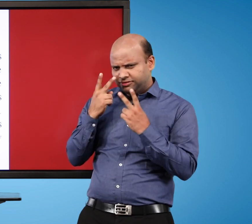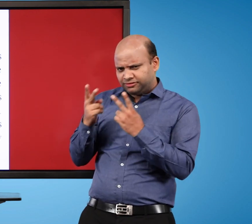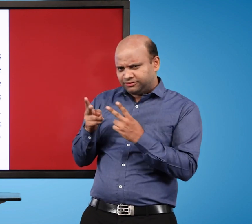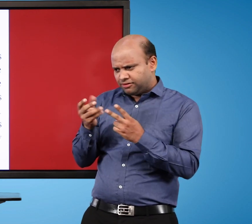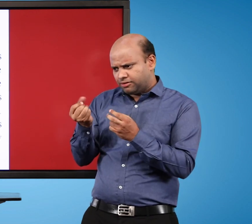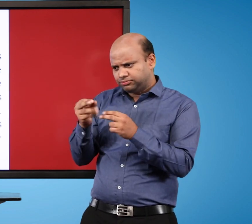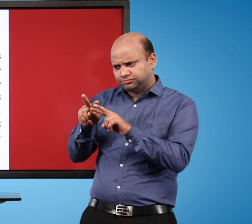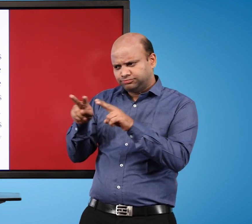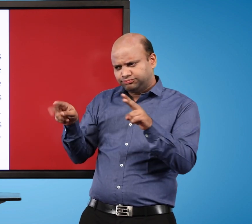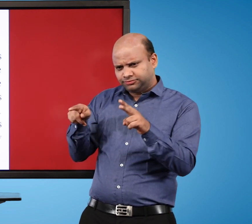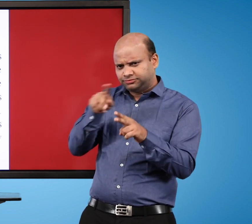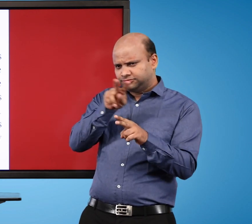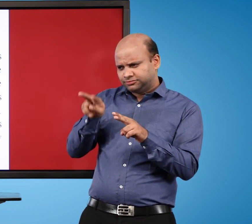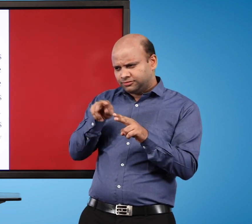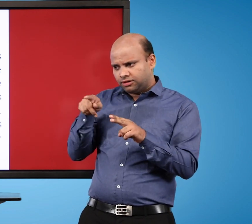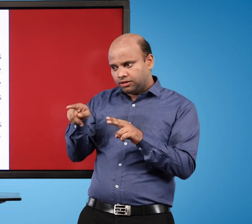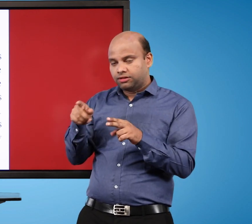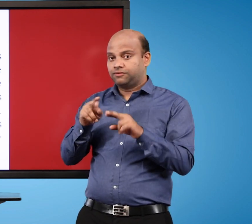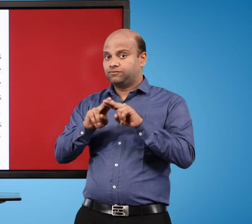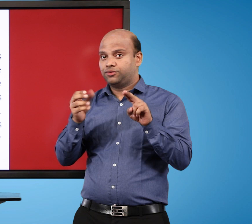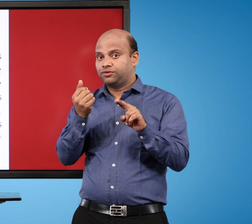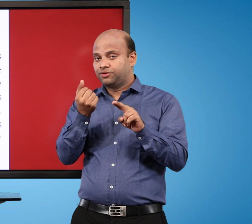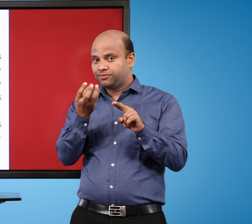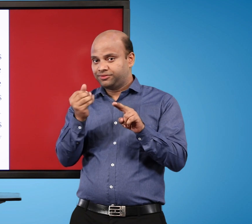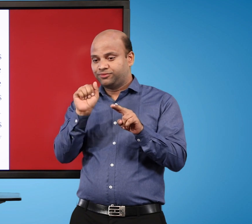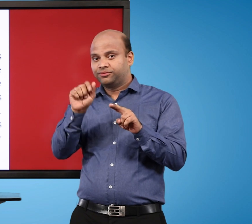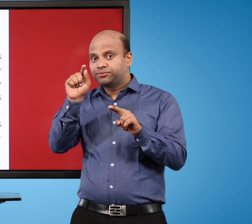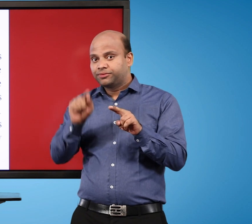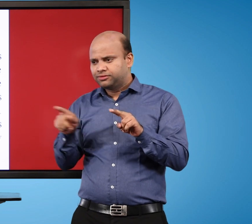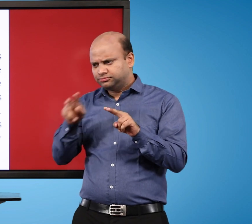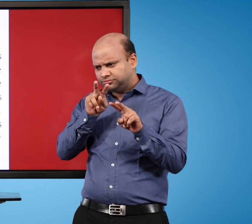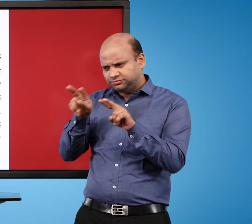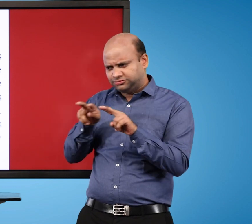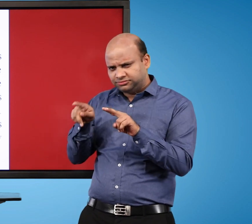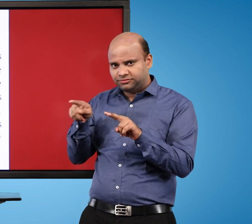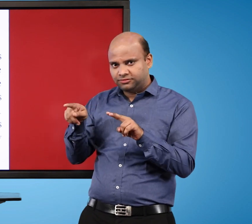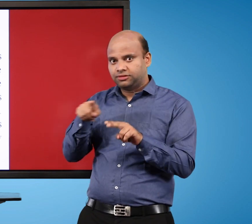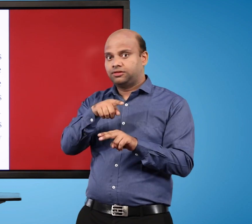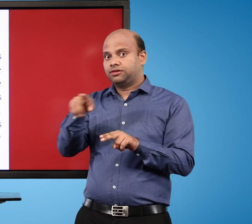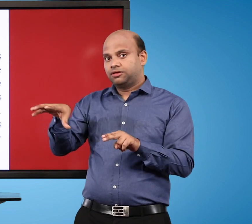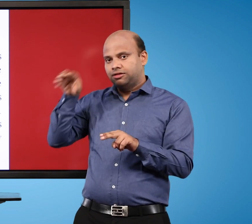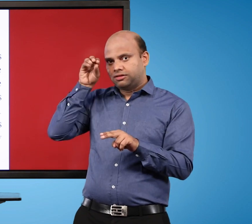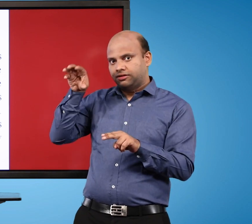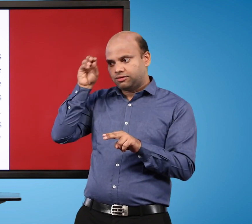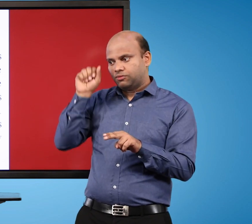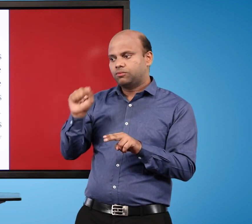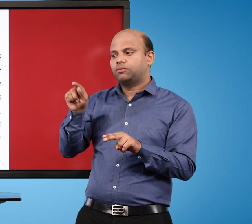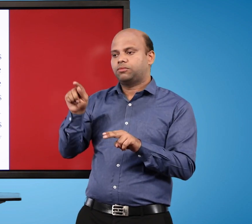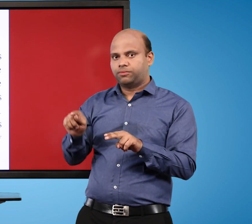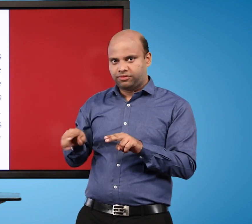When we look into various operations on numbers closely, we notice several properties of whole numbers. These properties